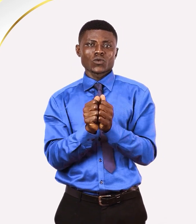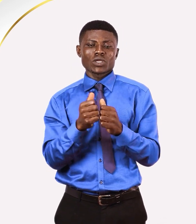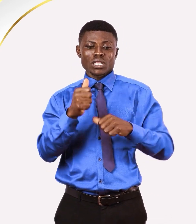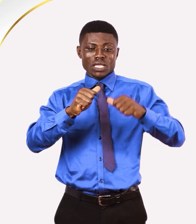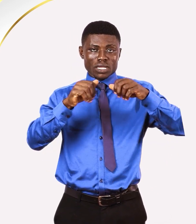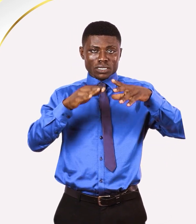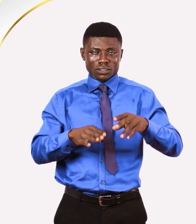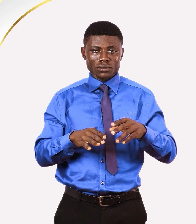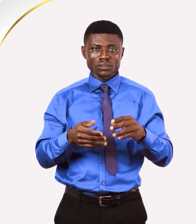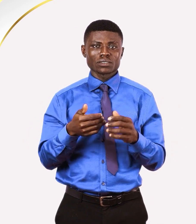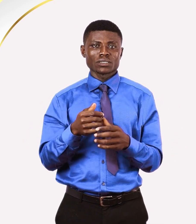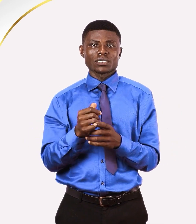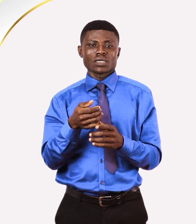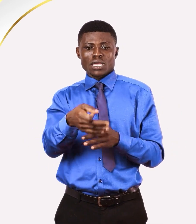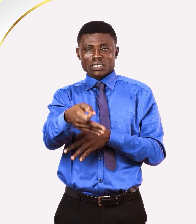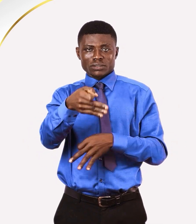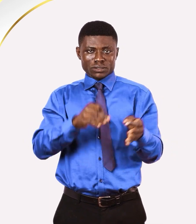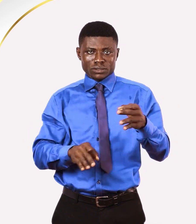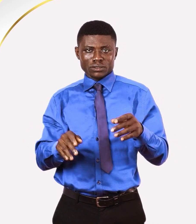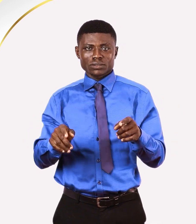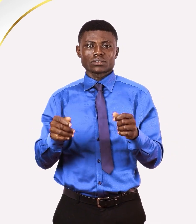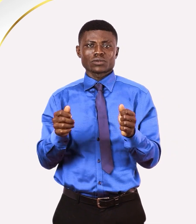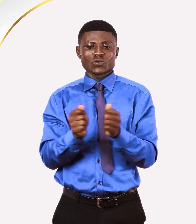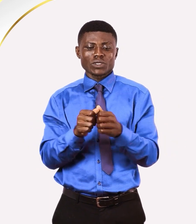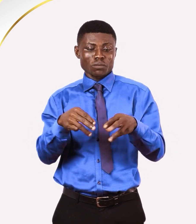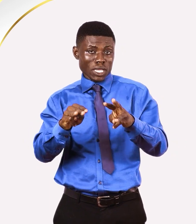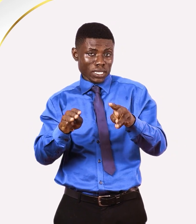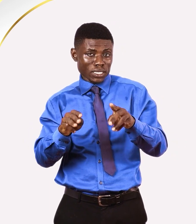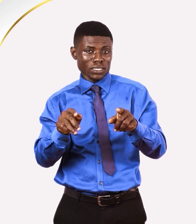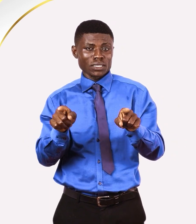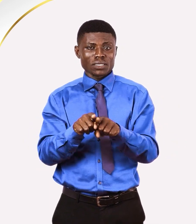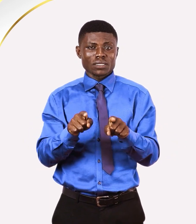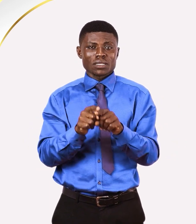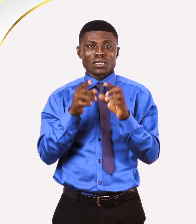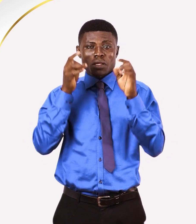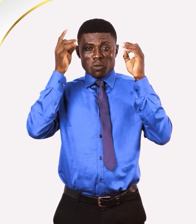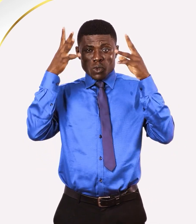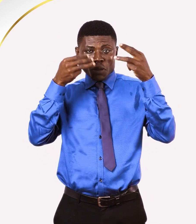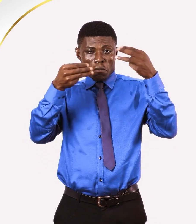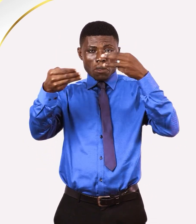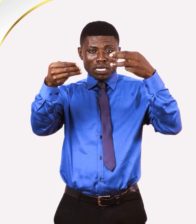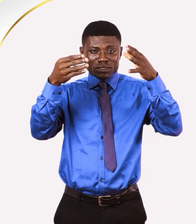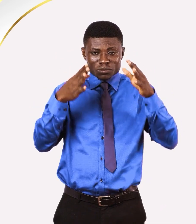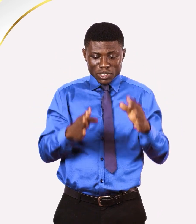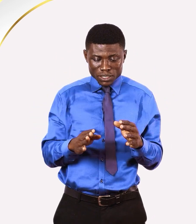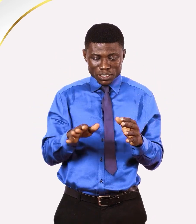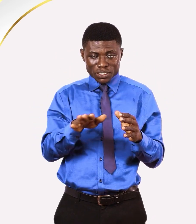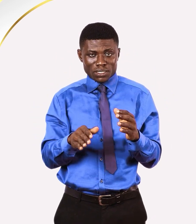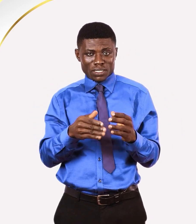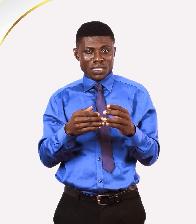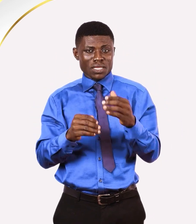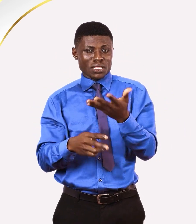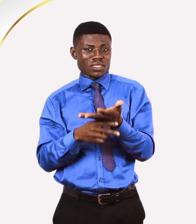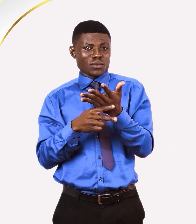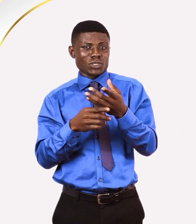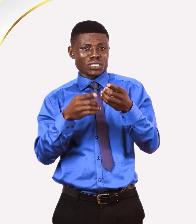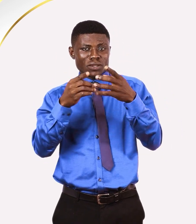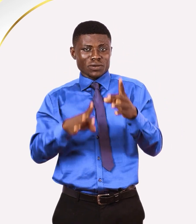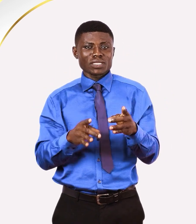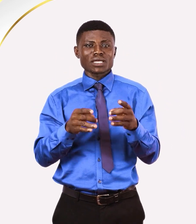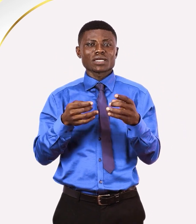and Administration, Exchanges and Markets, Risk Management,